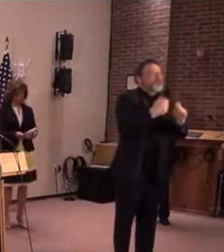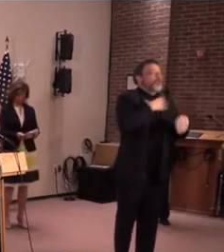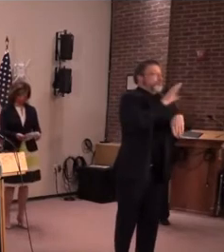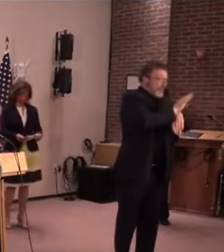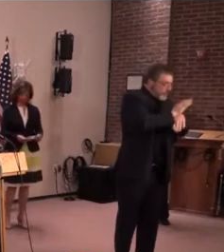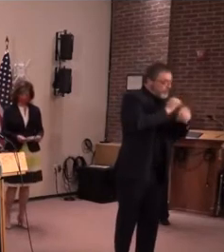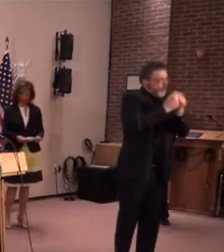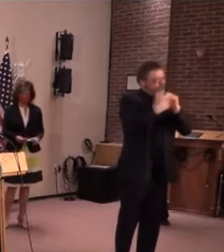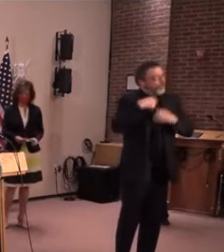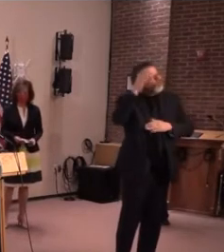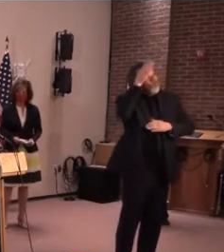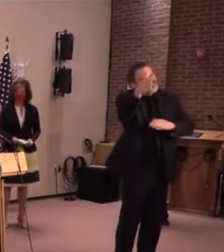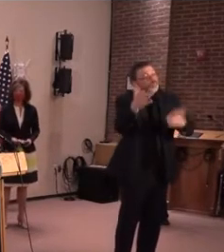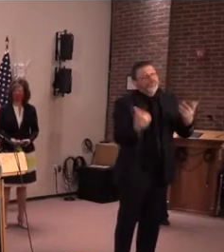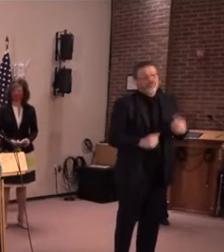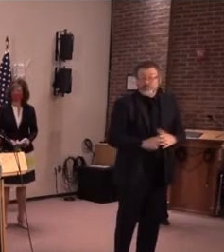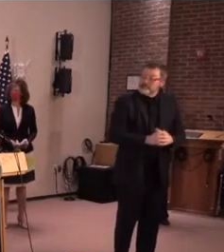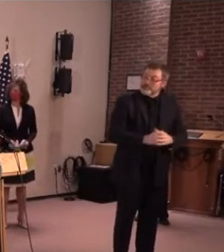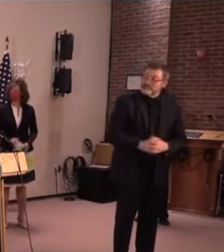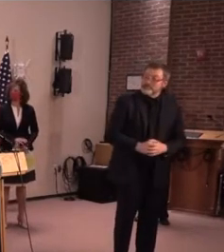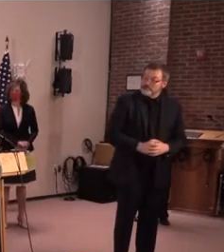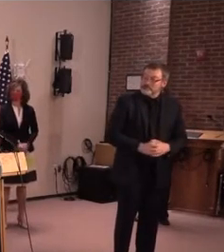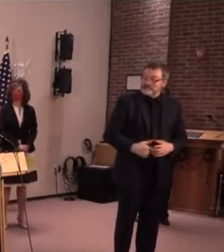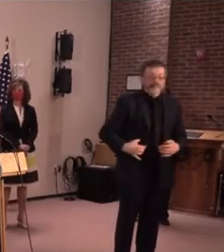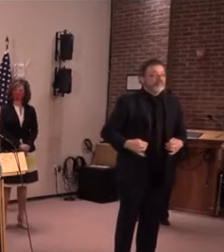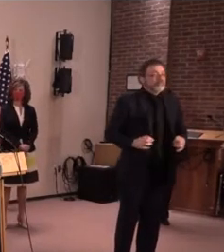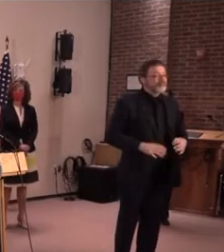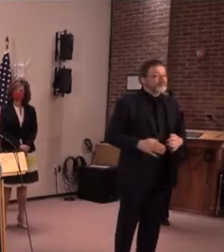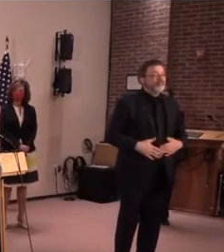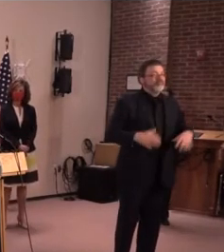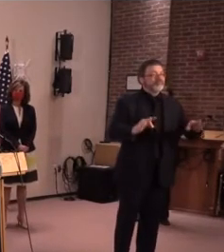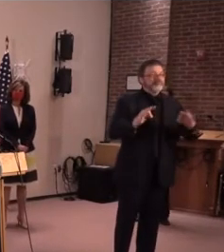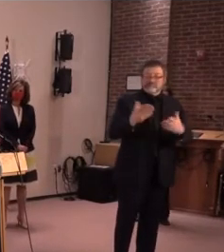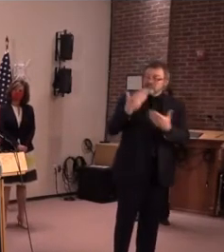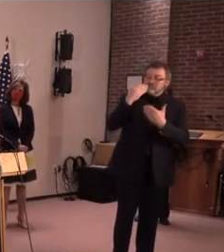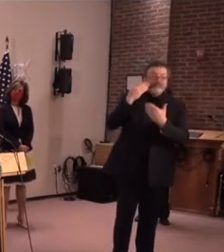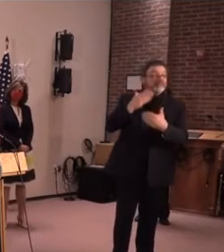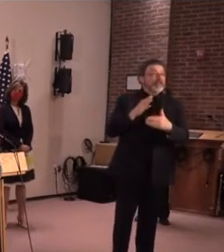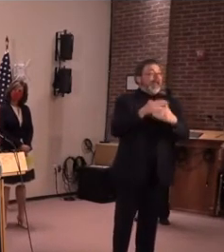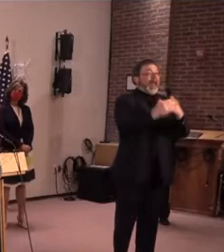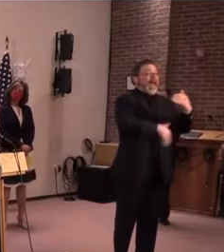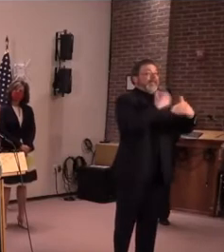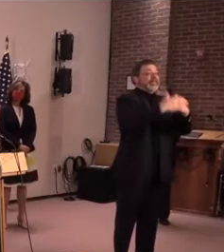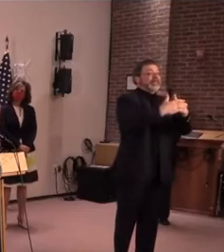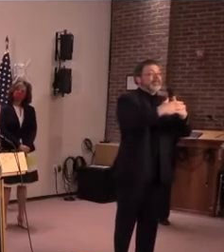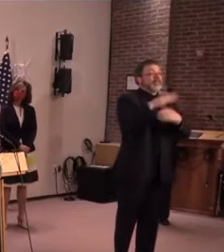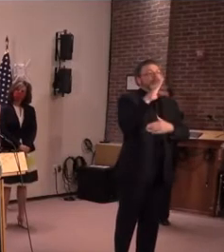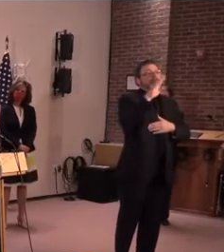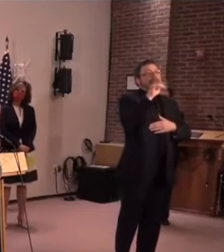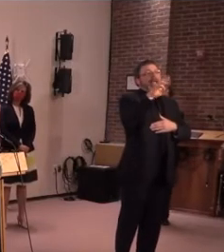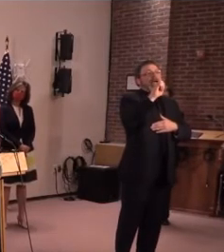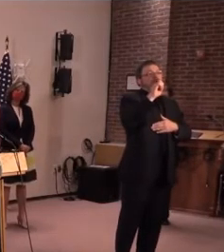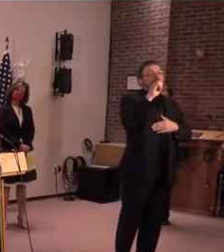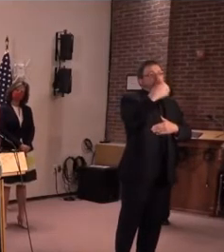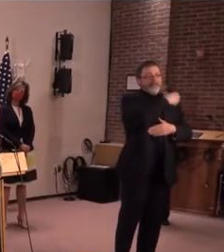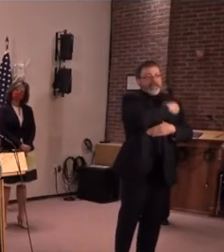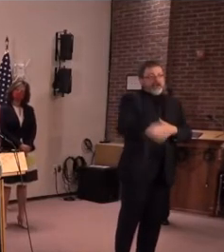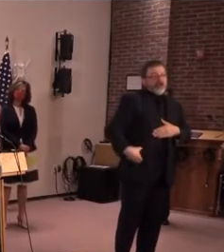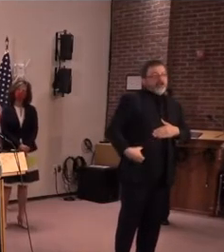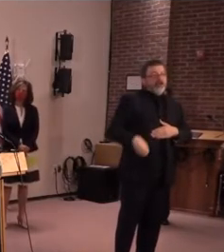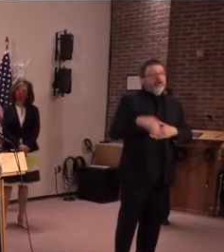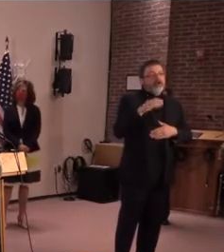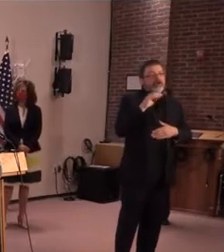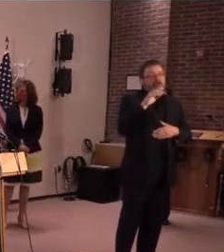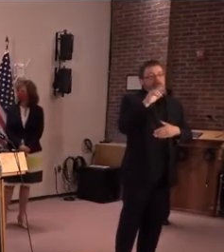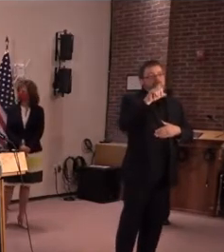Joan. Now I'd like to introduce fellow Barrie native, former mayor, CPA, and entrepreneur,